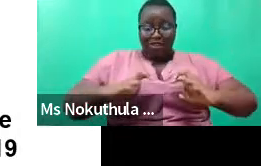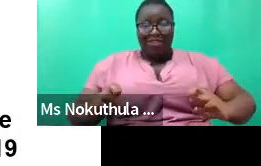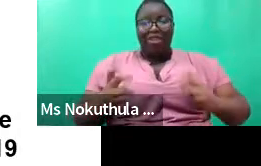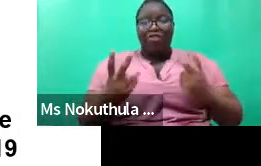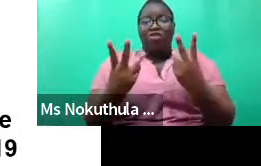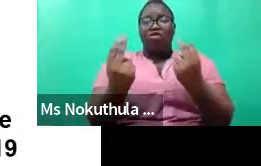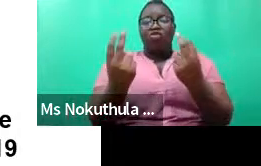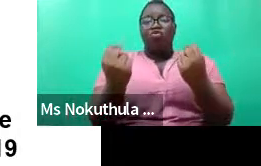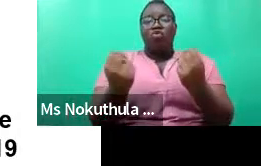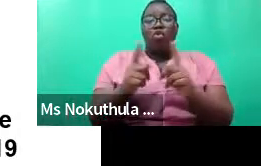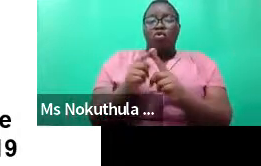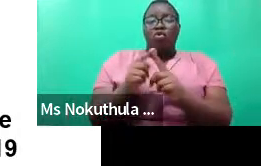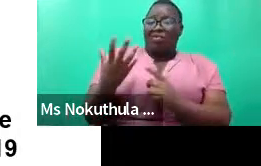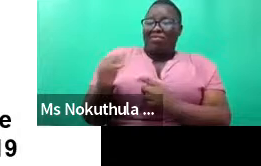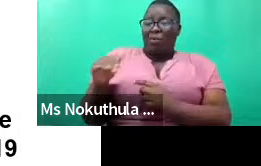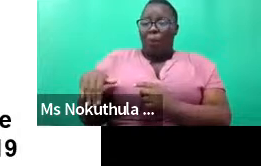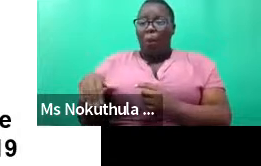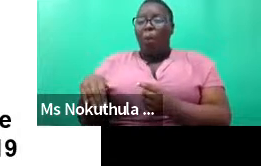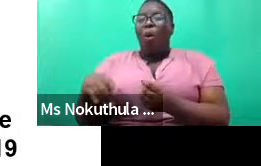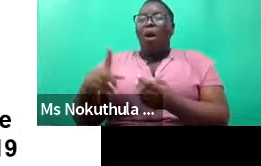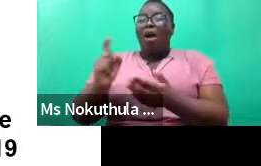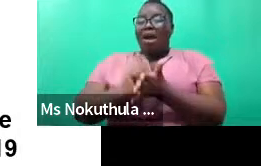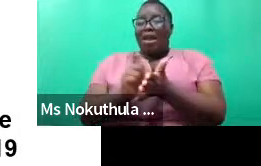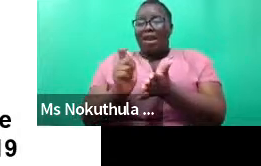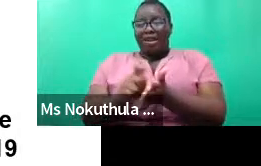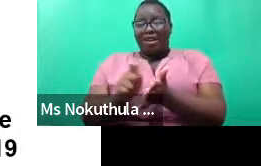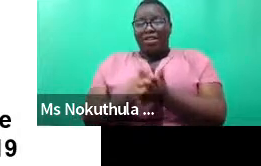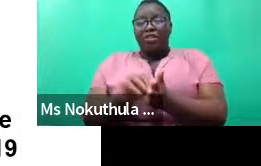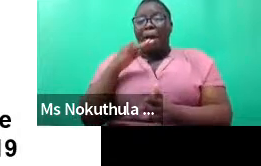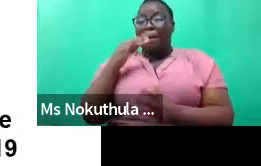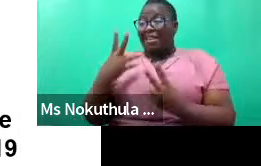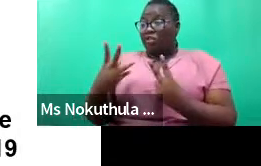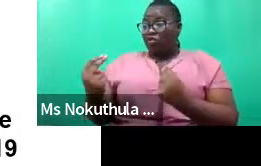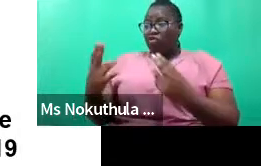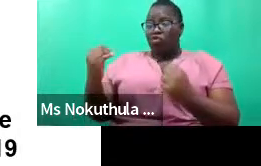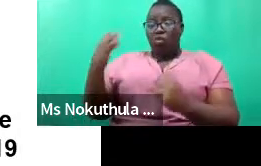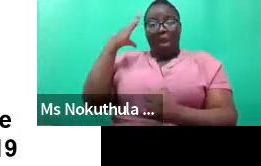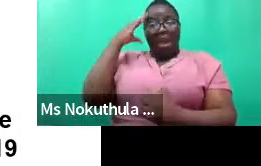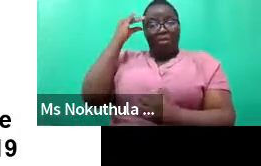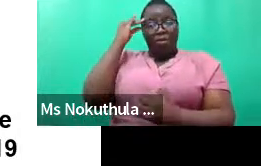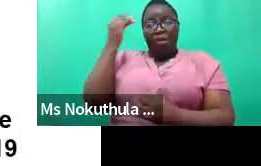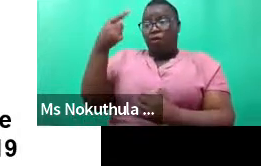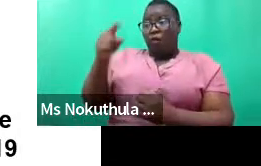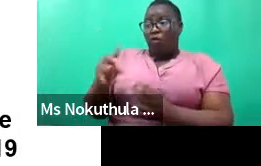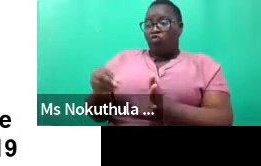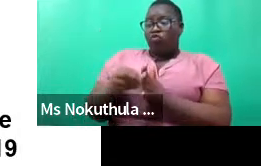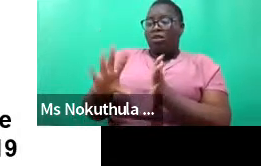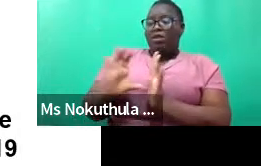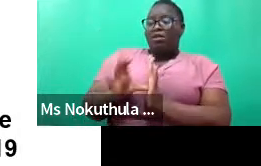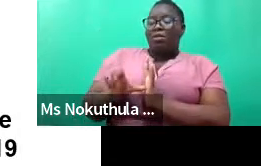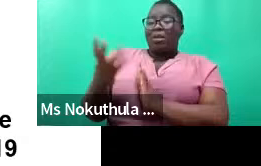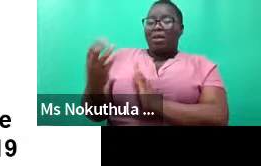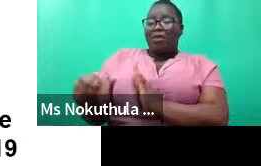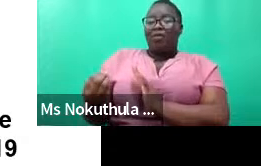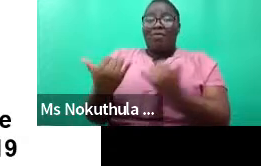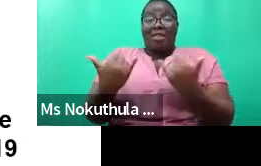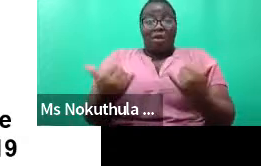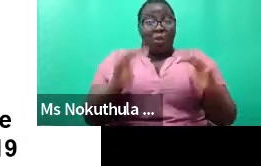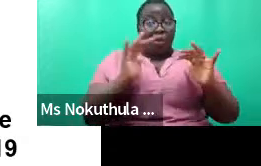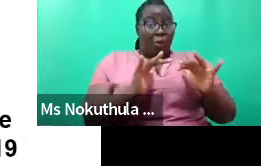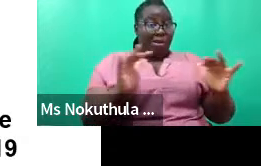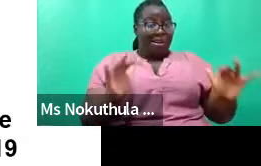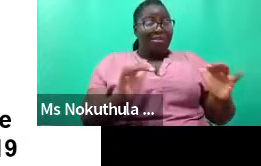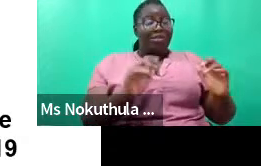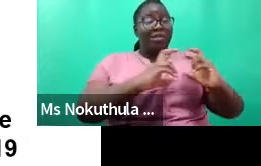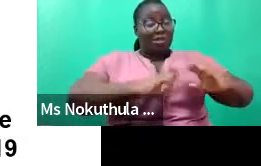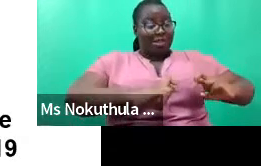as COVID-19 and lockdown is a new experience for students with disabilities. So the population of this study consisted of